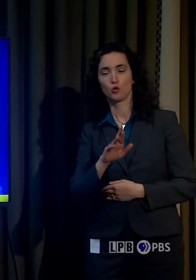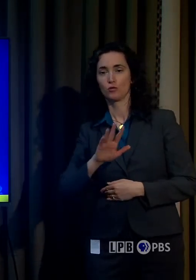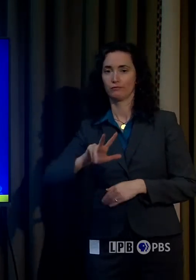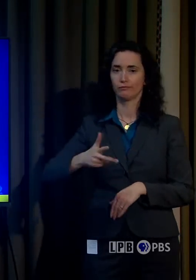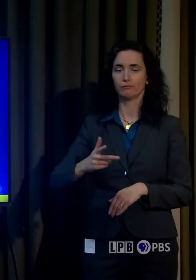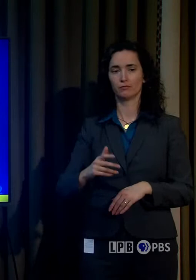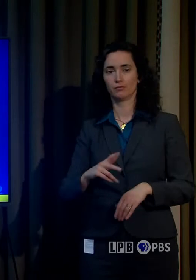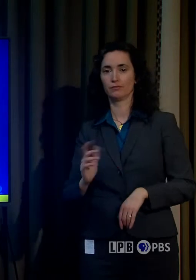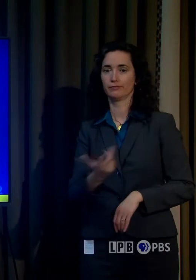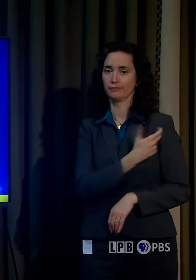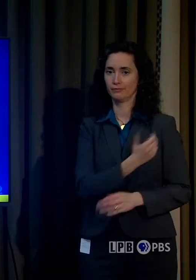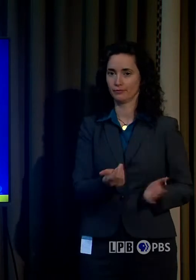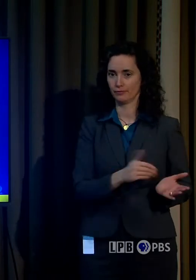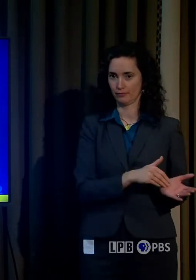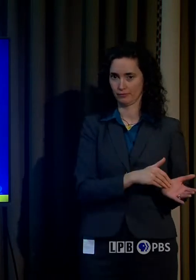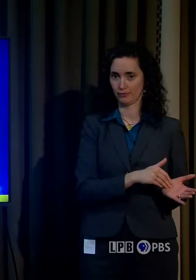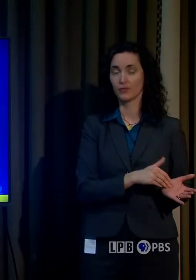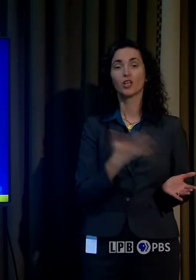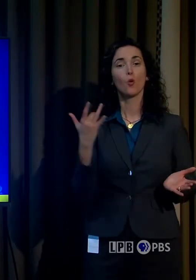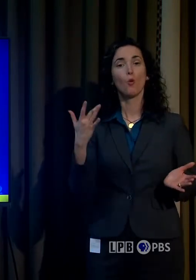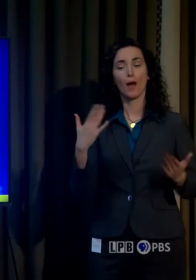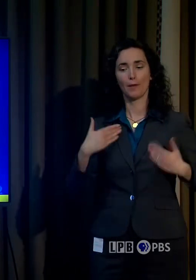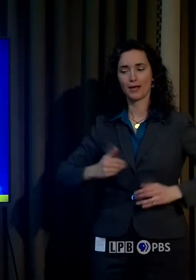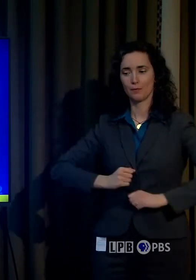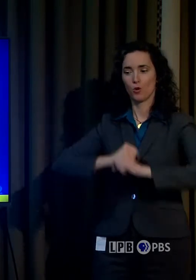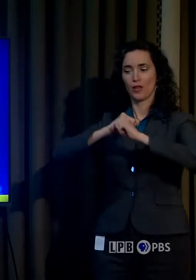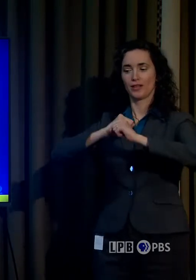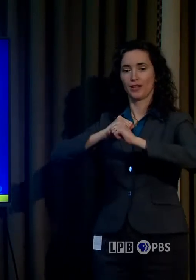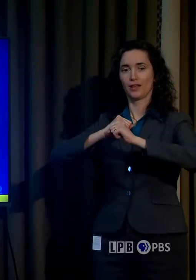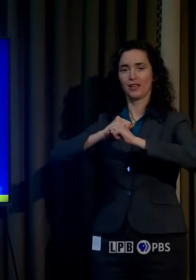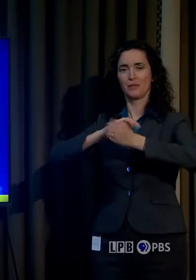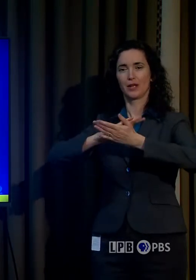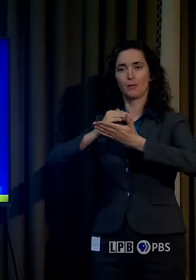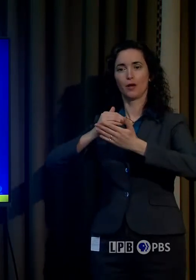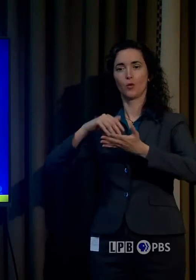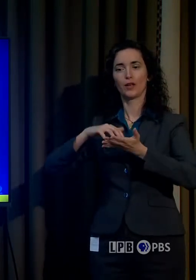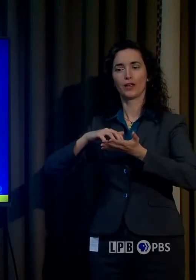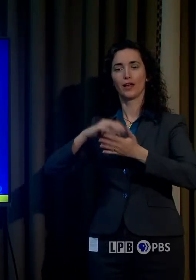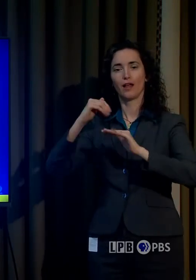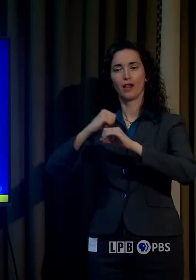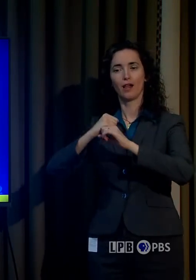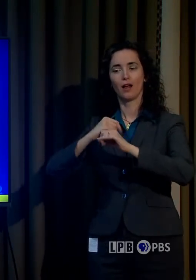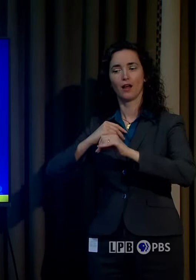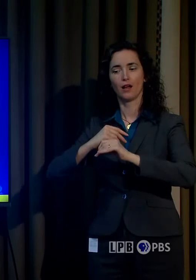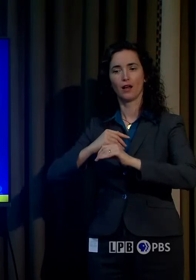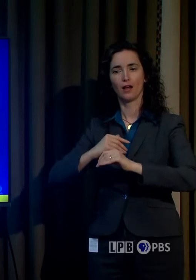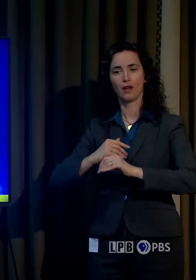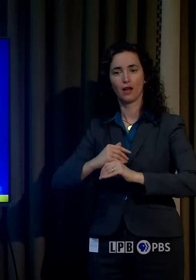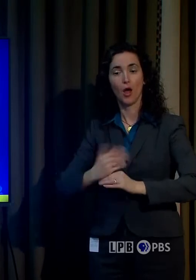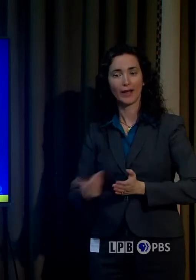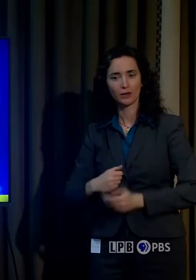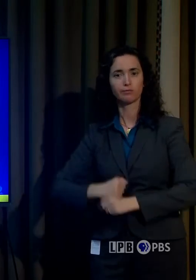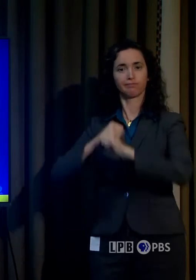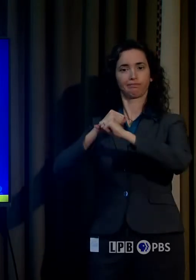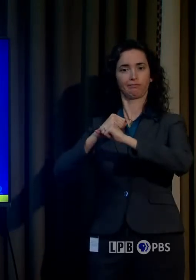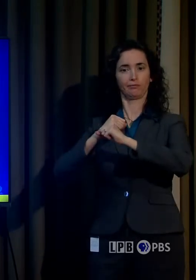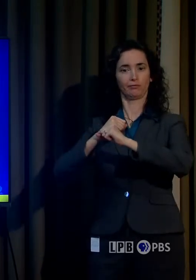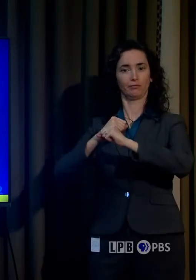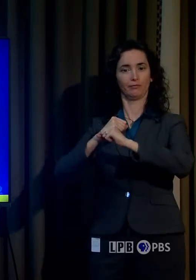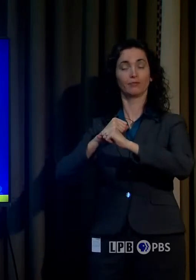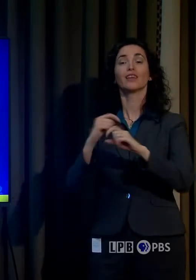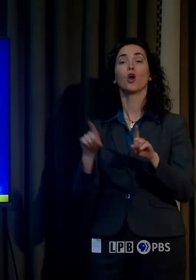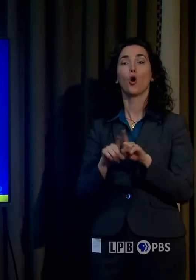going to bring your protection back up to really where it would have been before it began to wean, and it's going to allow you to combat